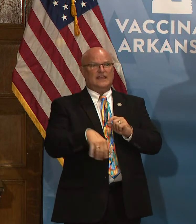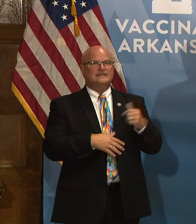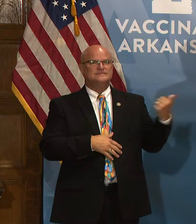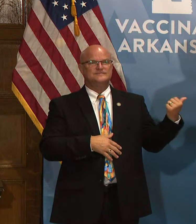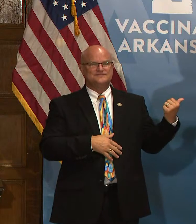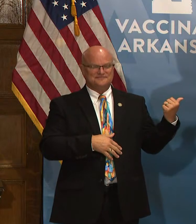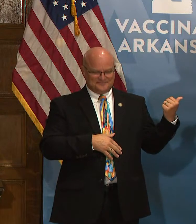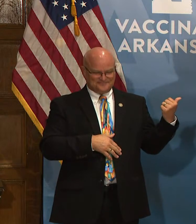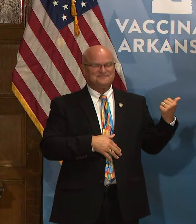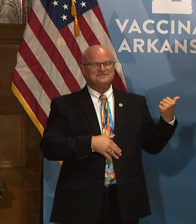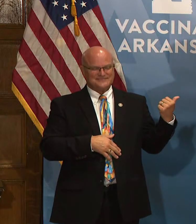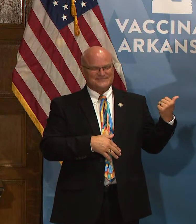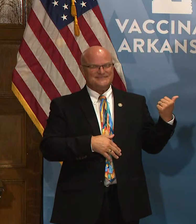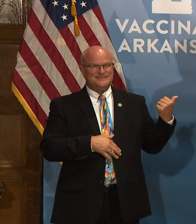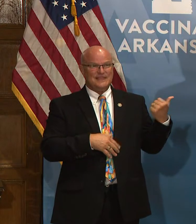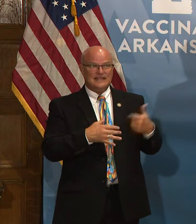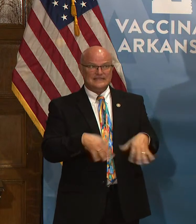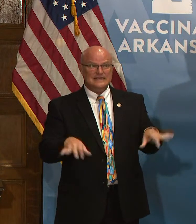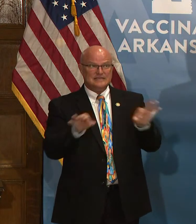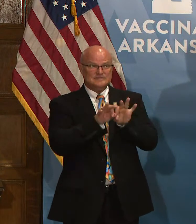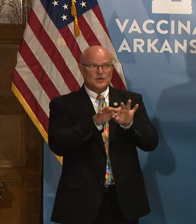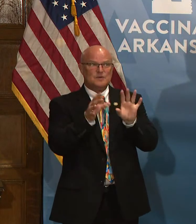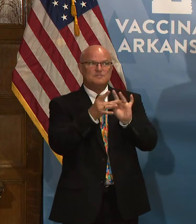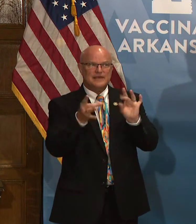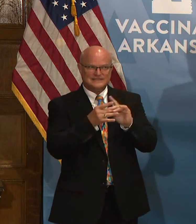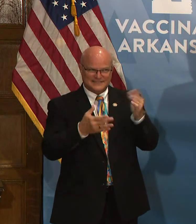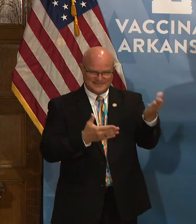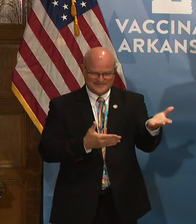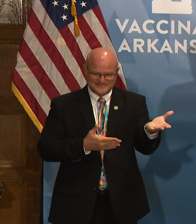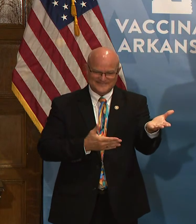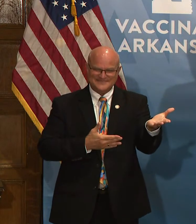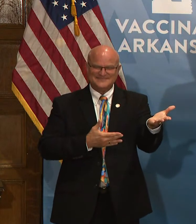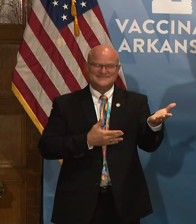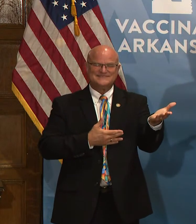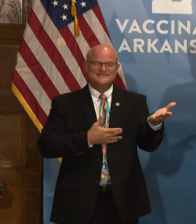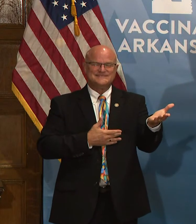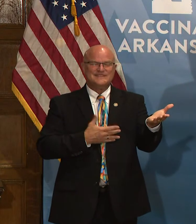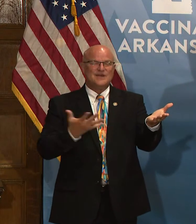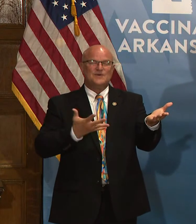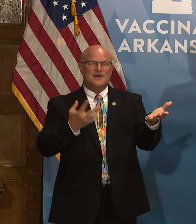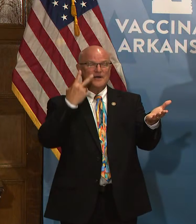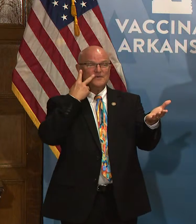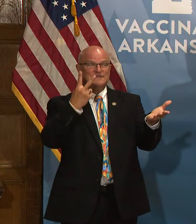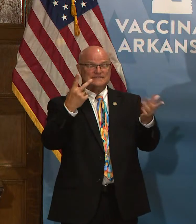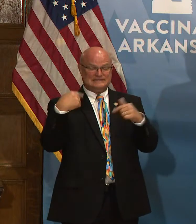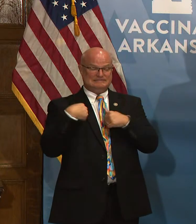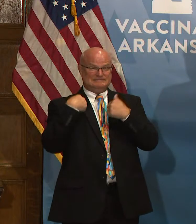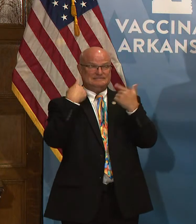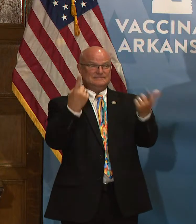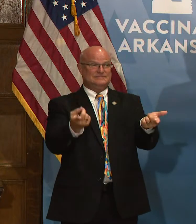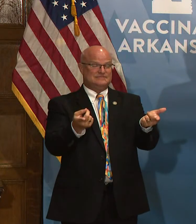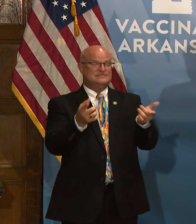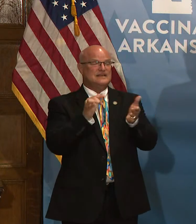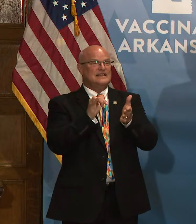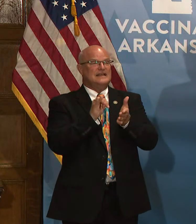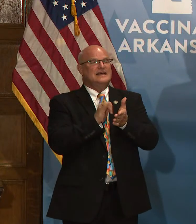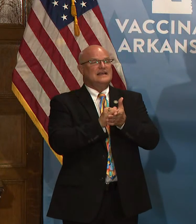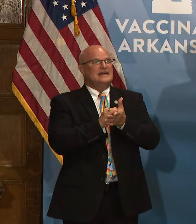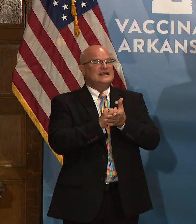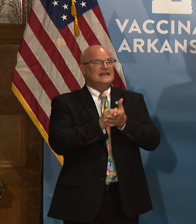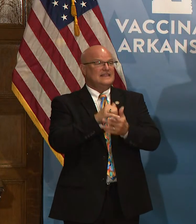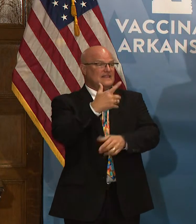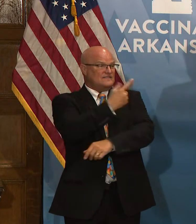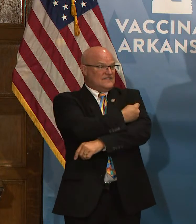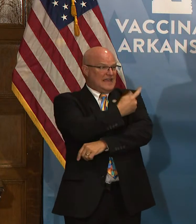a very, very important message. And what we've seen is that,